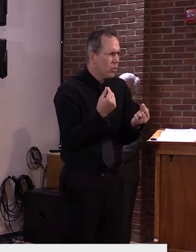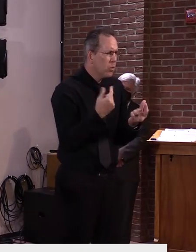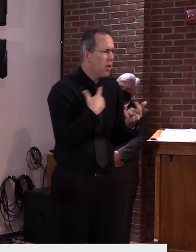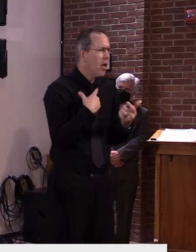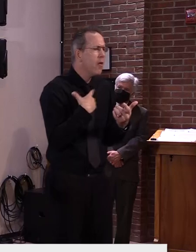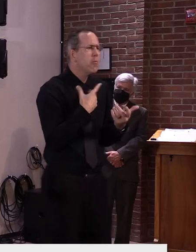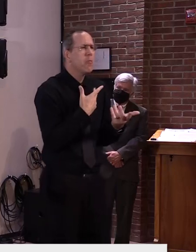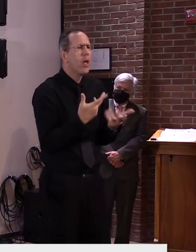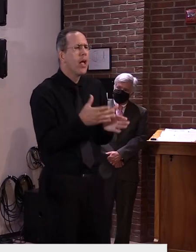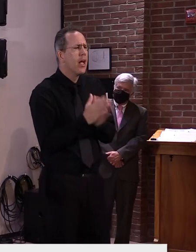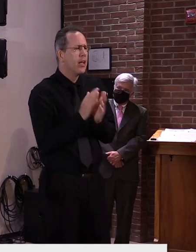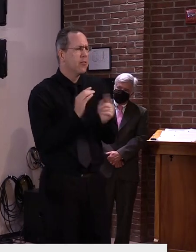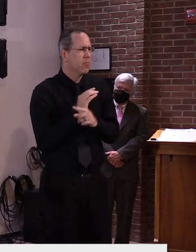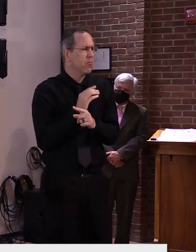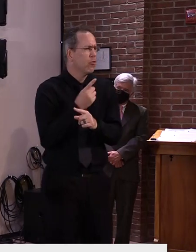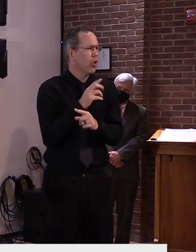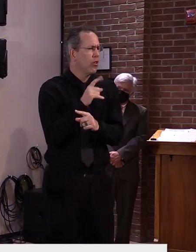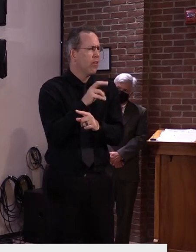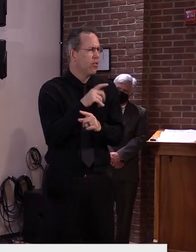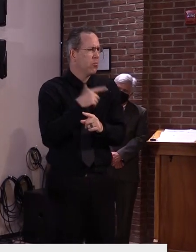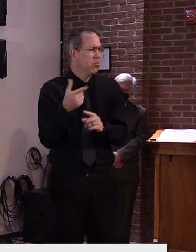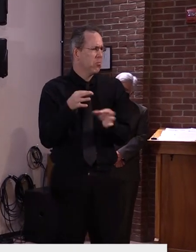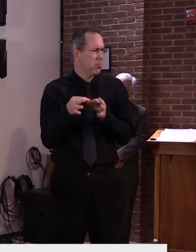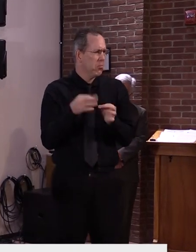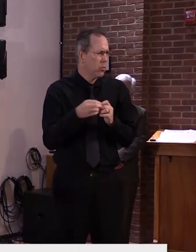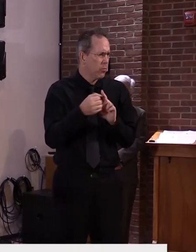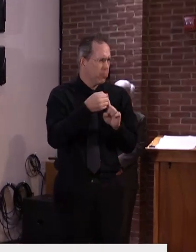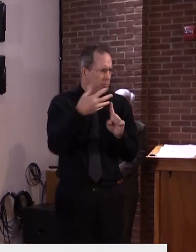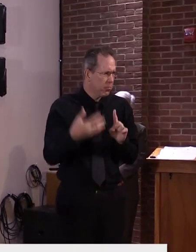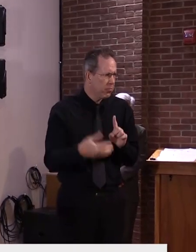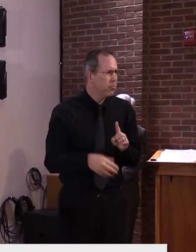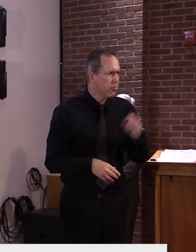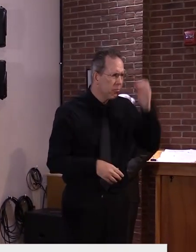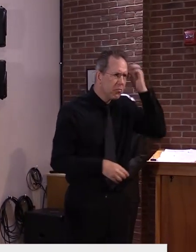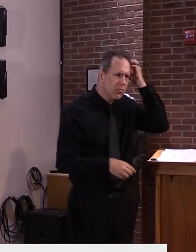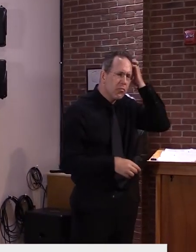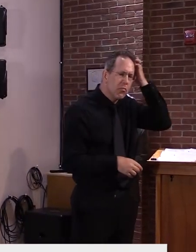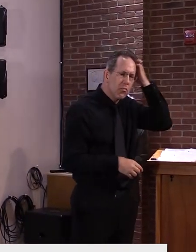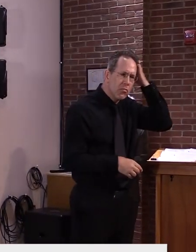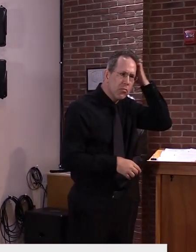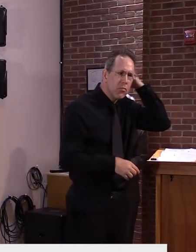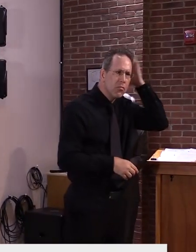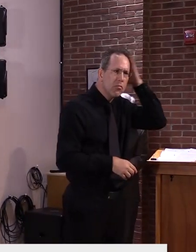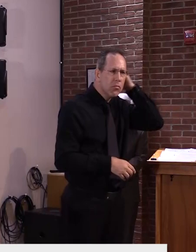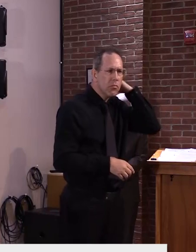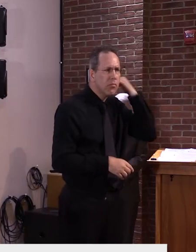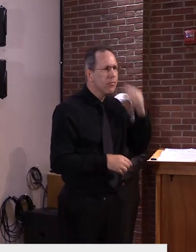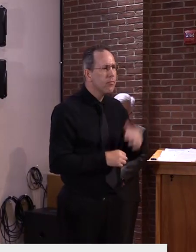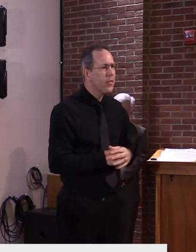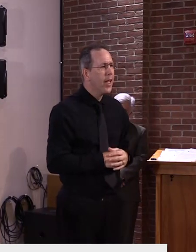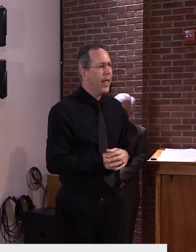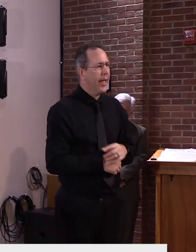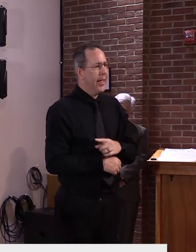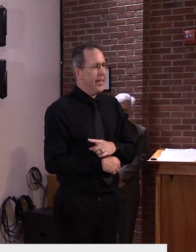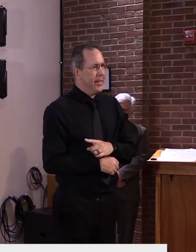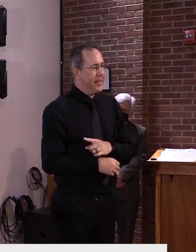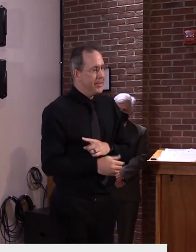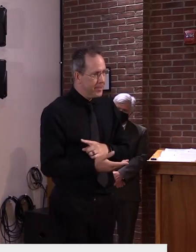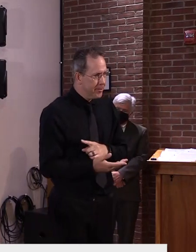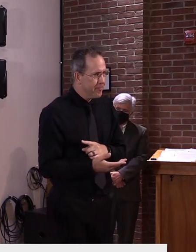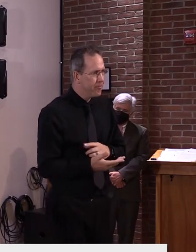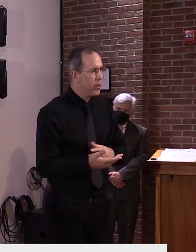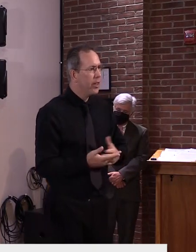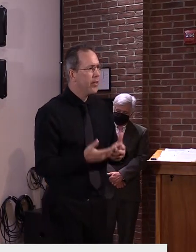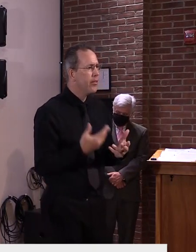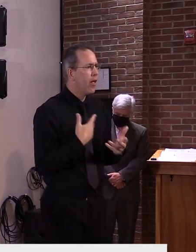on that. Thank you. Yeah, not a tremendous amount of elaboration, but part of it is